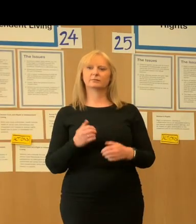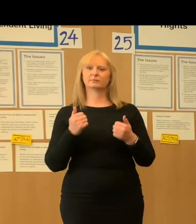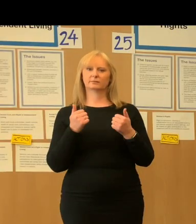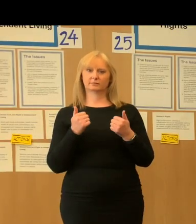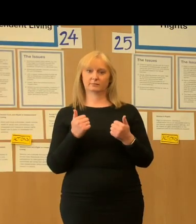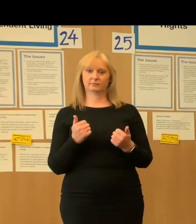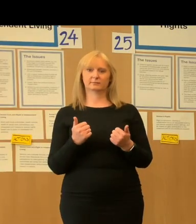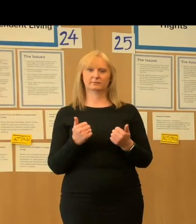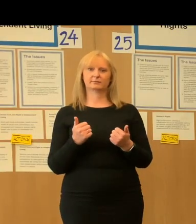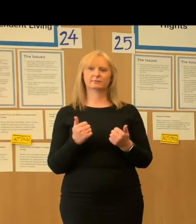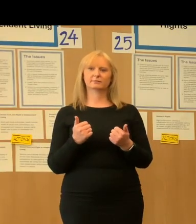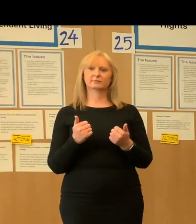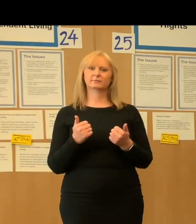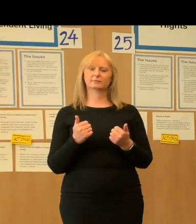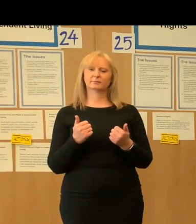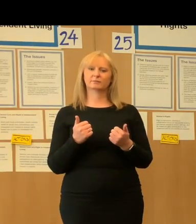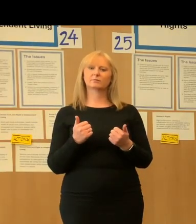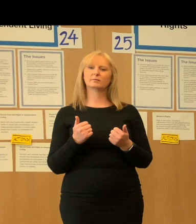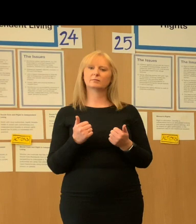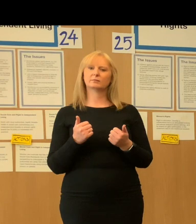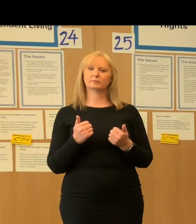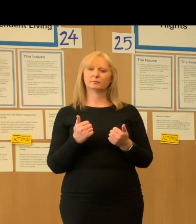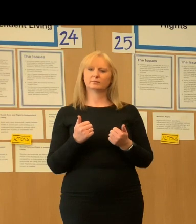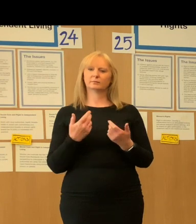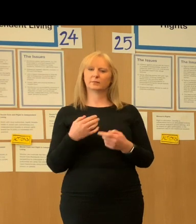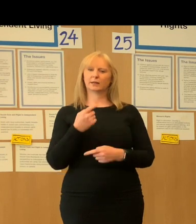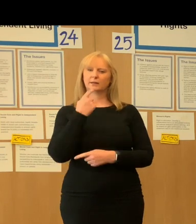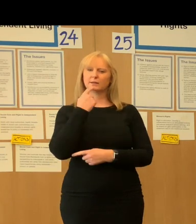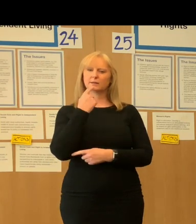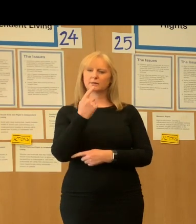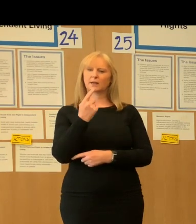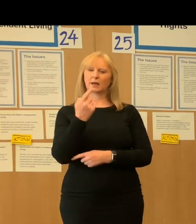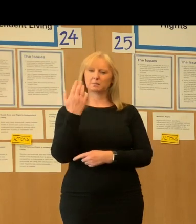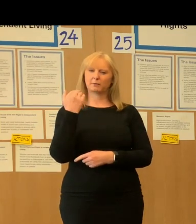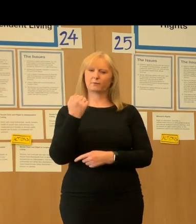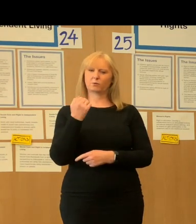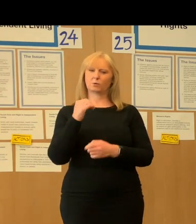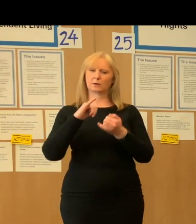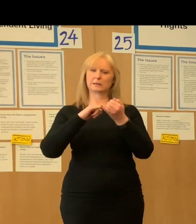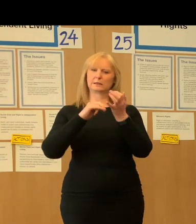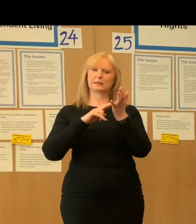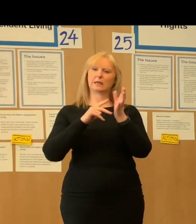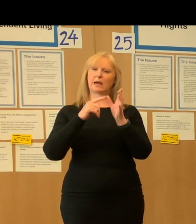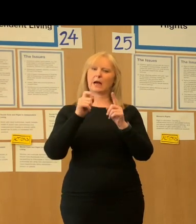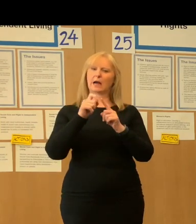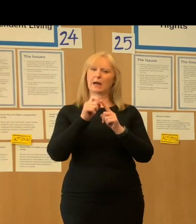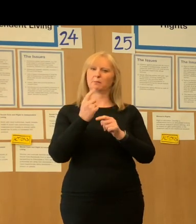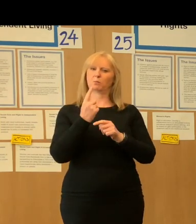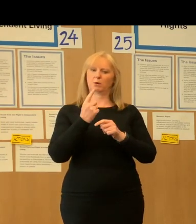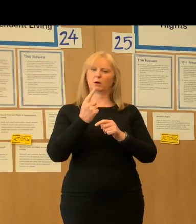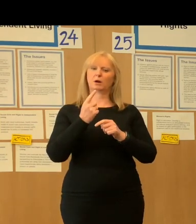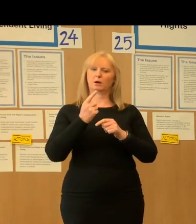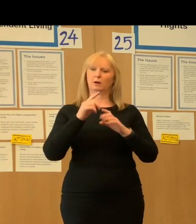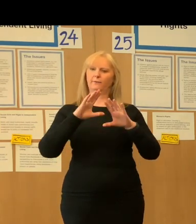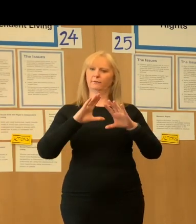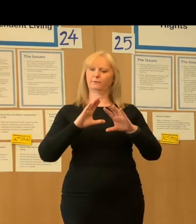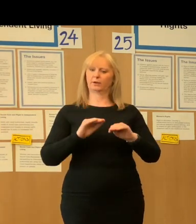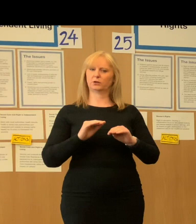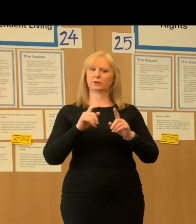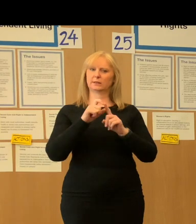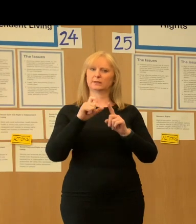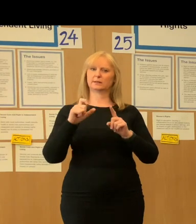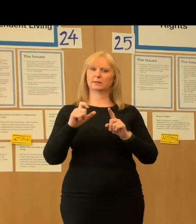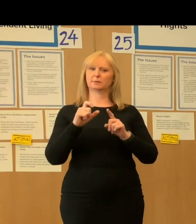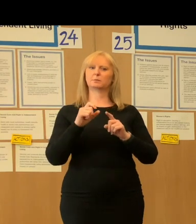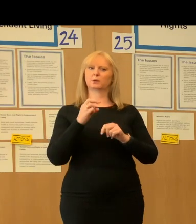Okay, so I said earlier that SNAP 1 kind of formally came to an end in December 2017 after its first